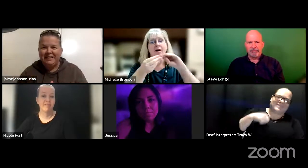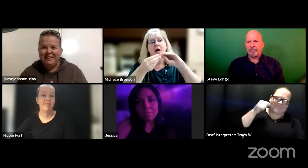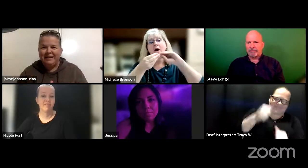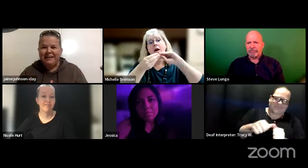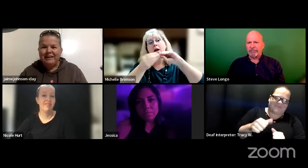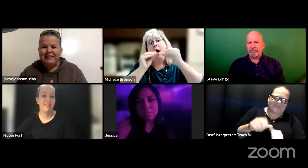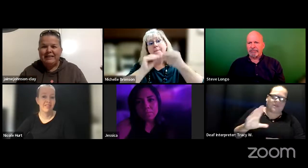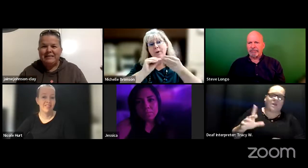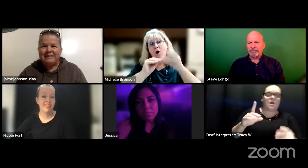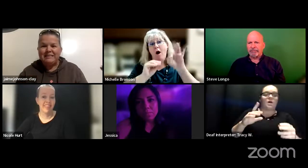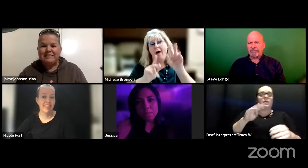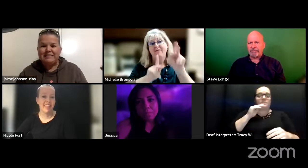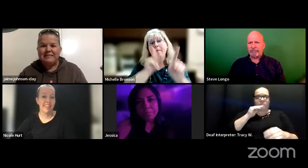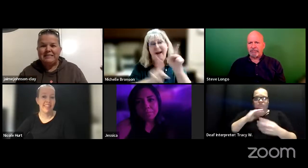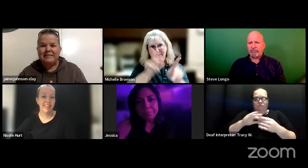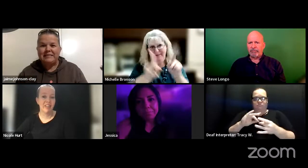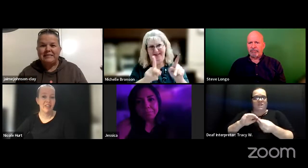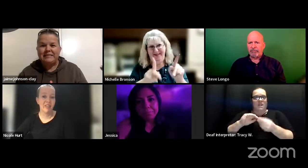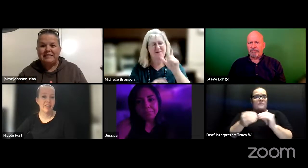holiday drive-through?